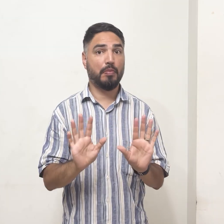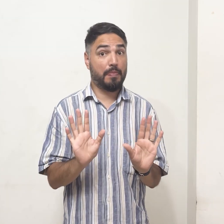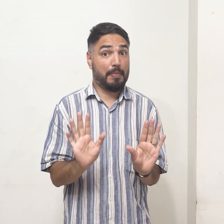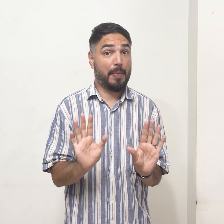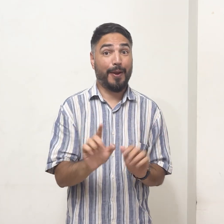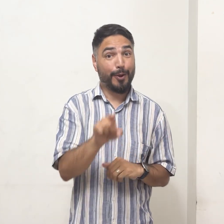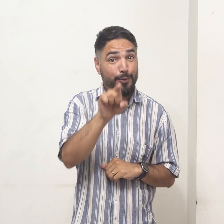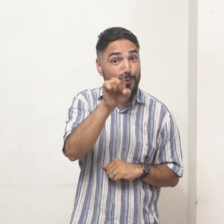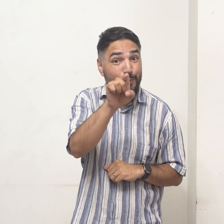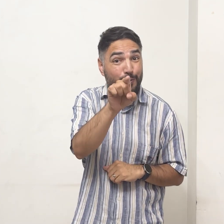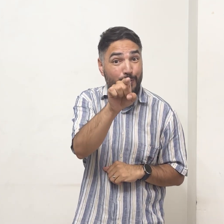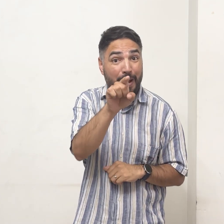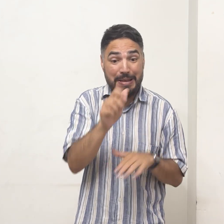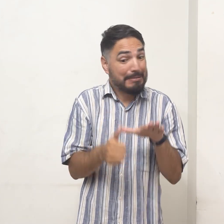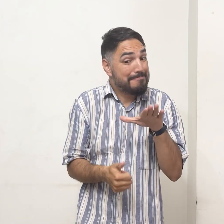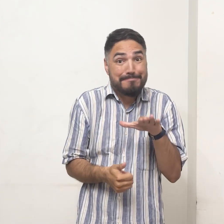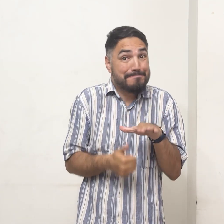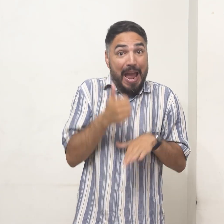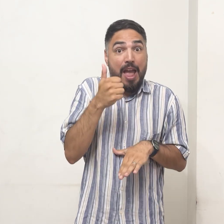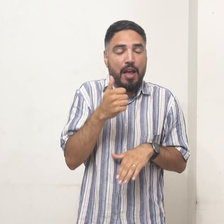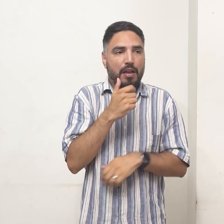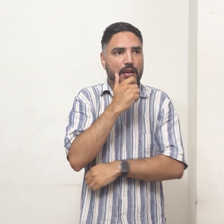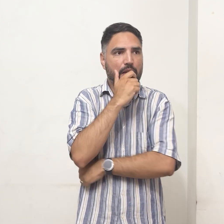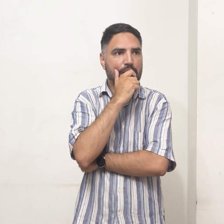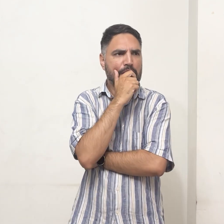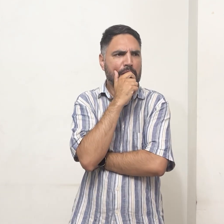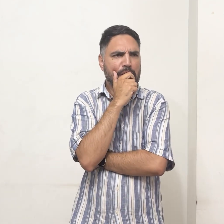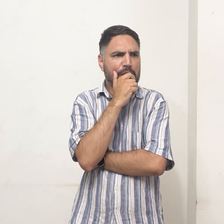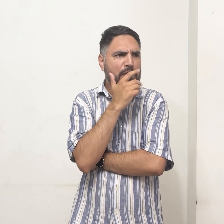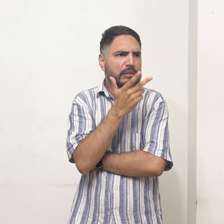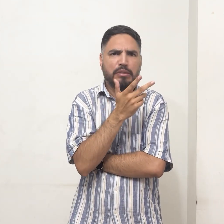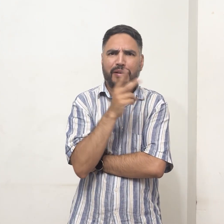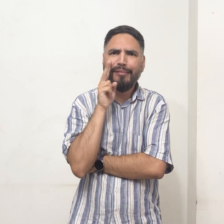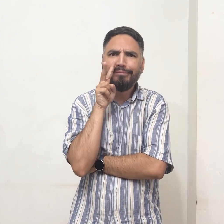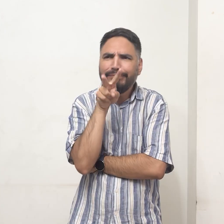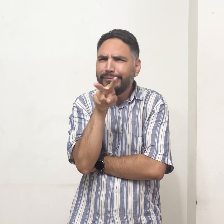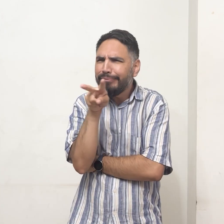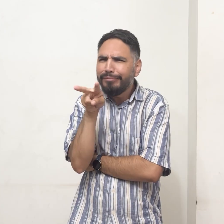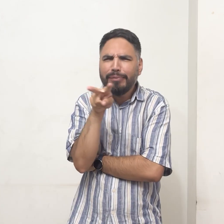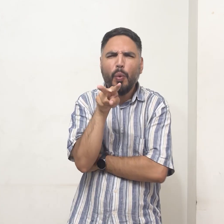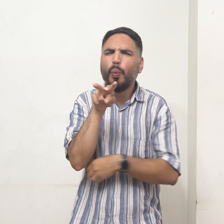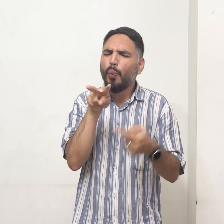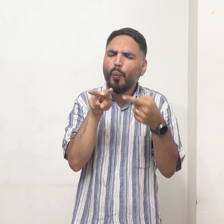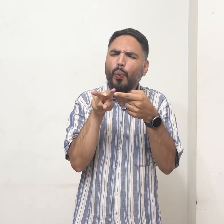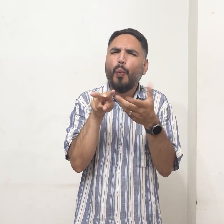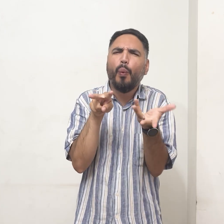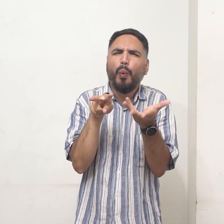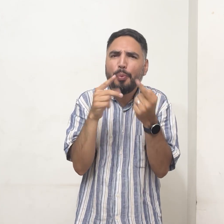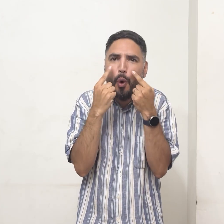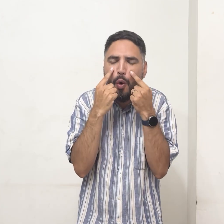But maybe you're just starting out. So, when you watch, what do you focus